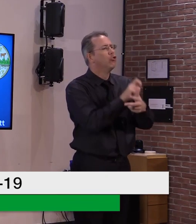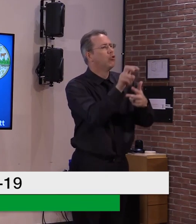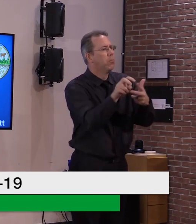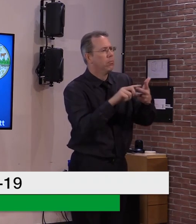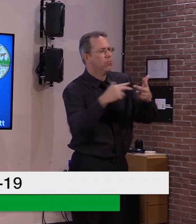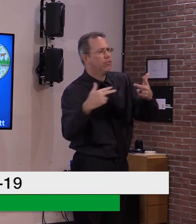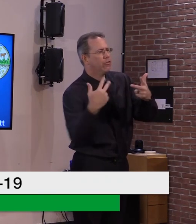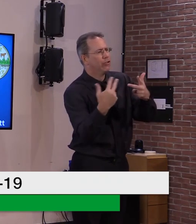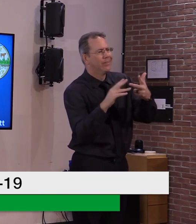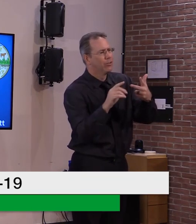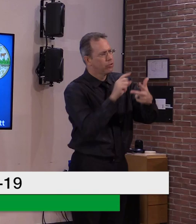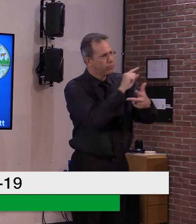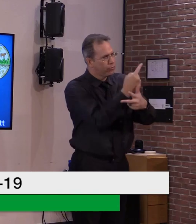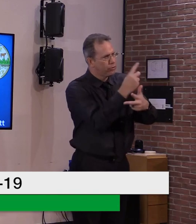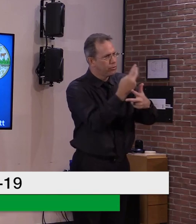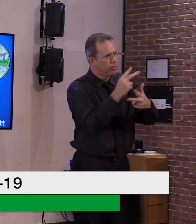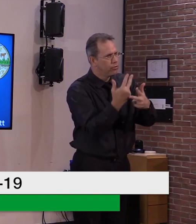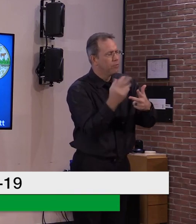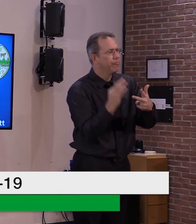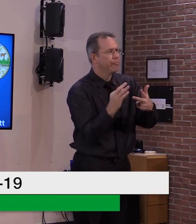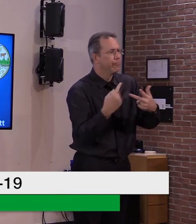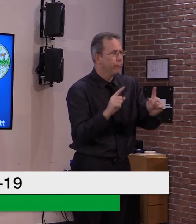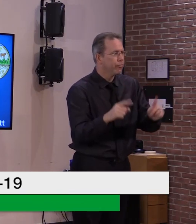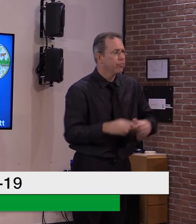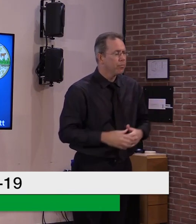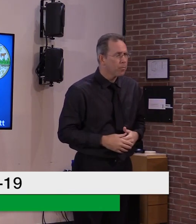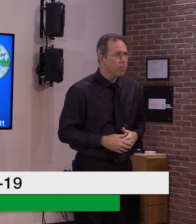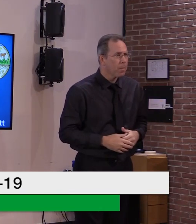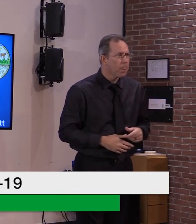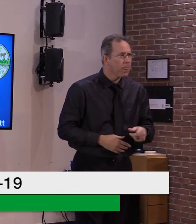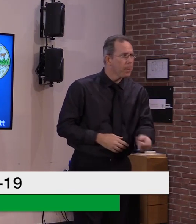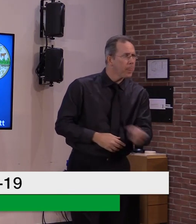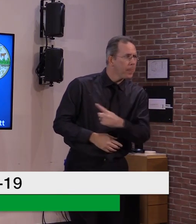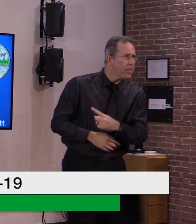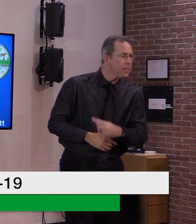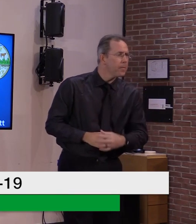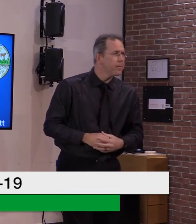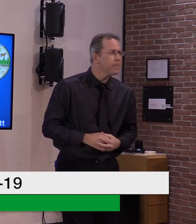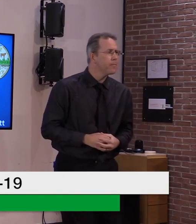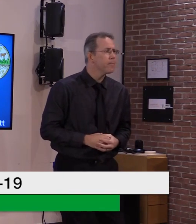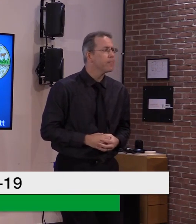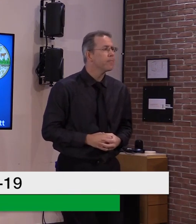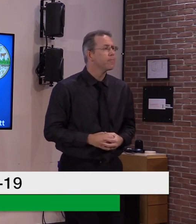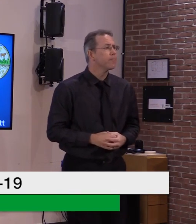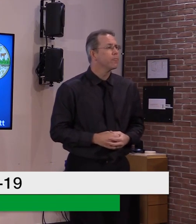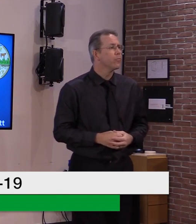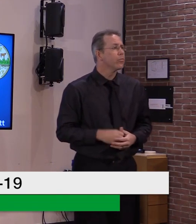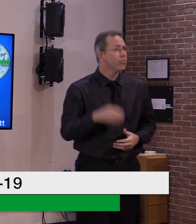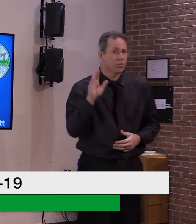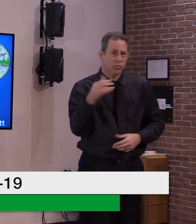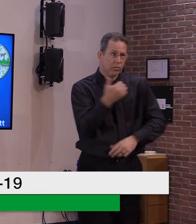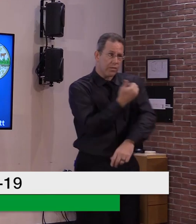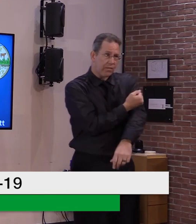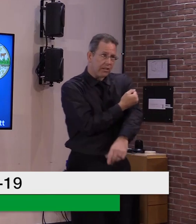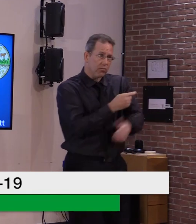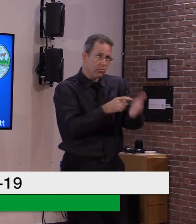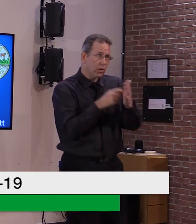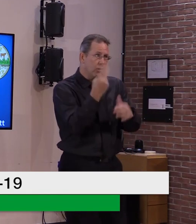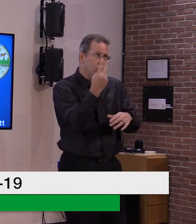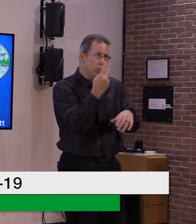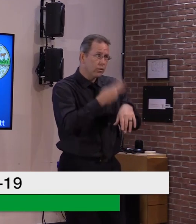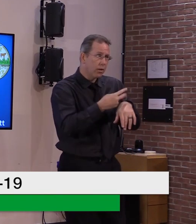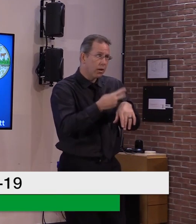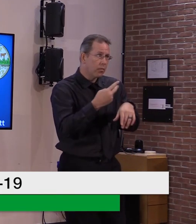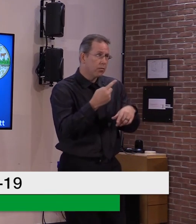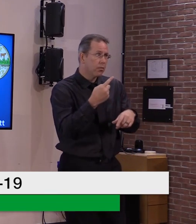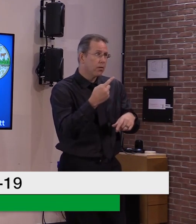efforts to encourage them to get vote would they be partially protected with just one of the shots or not protected at all they would probably be partially